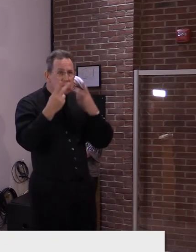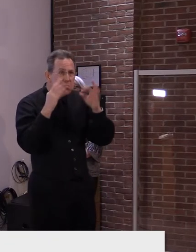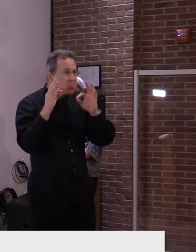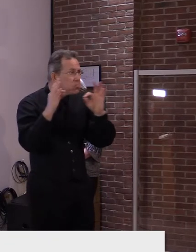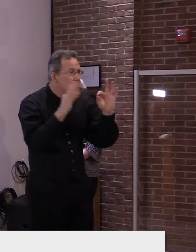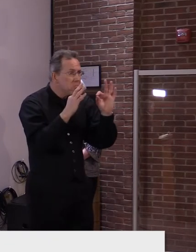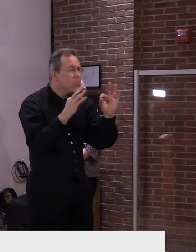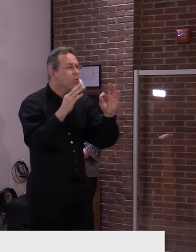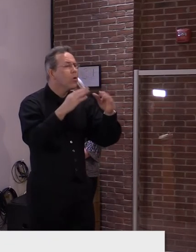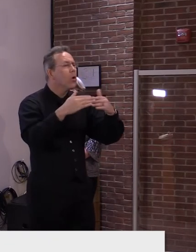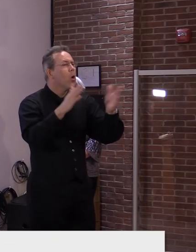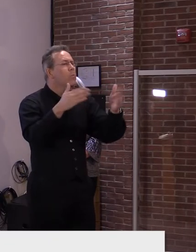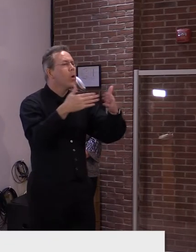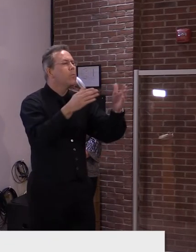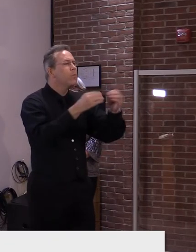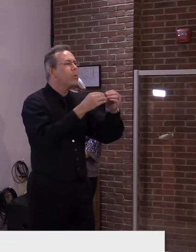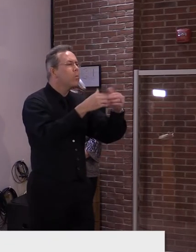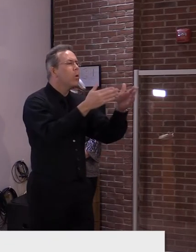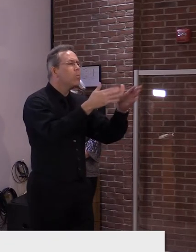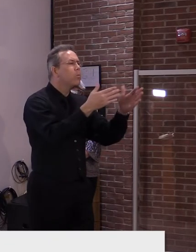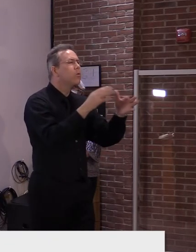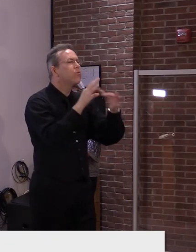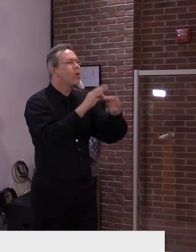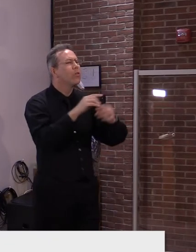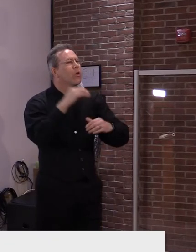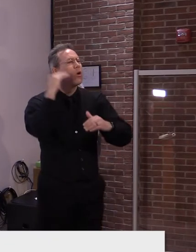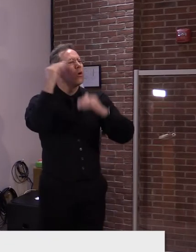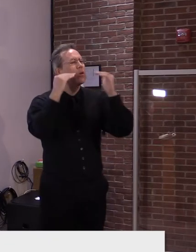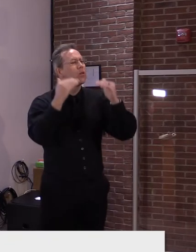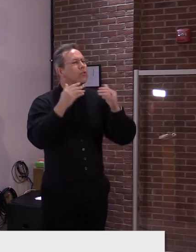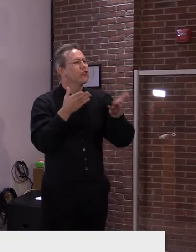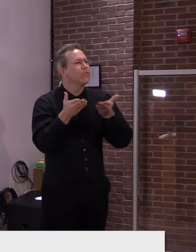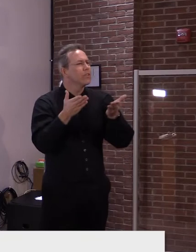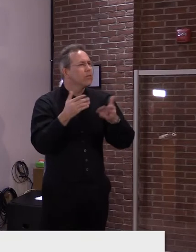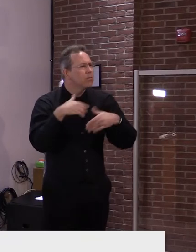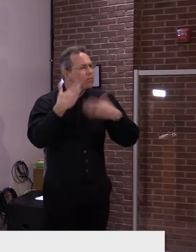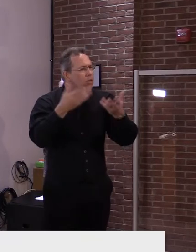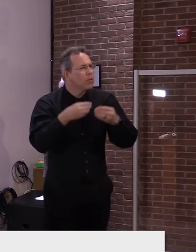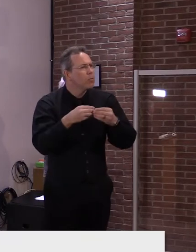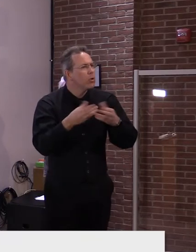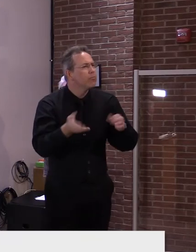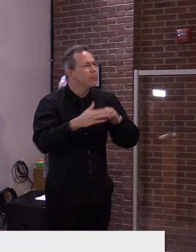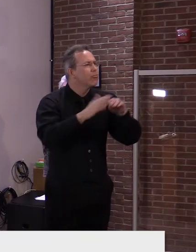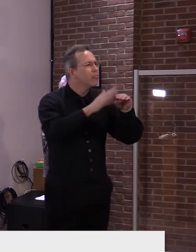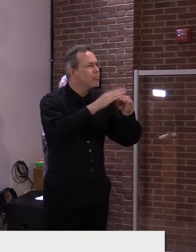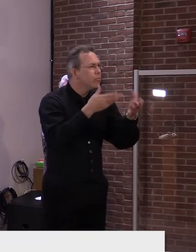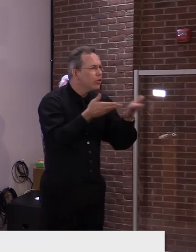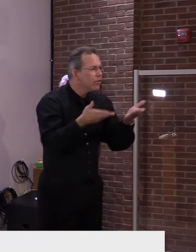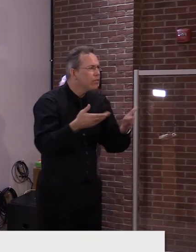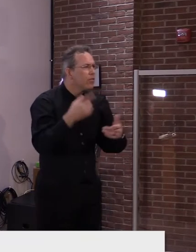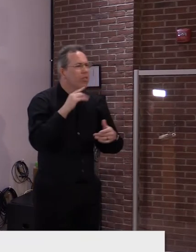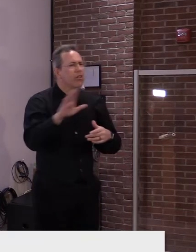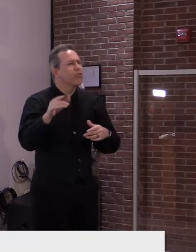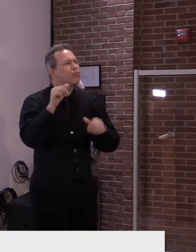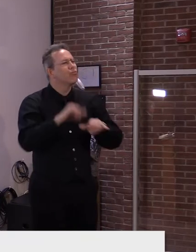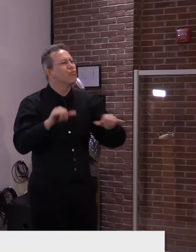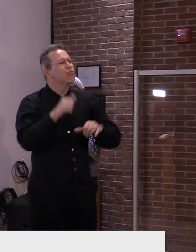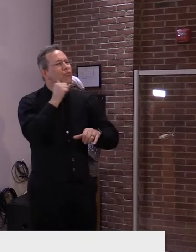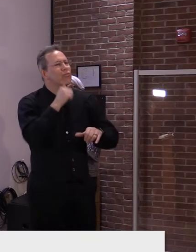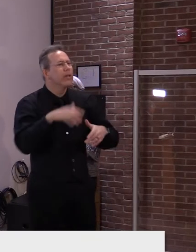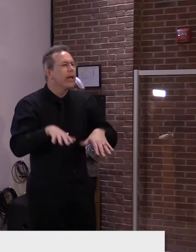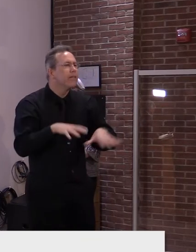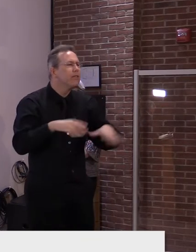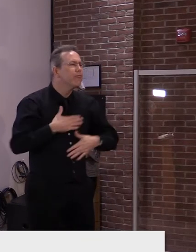of those seniors, where, you know, the day-to-day life of those seniors in other instances as